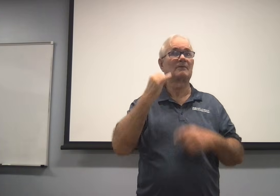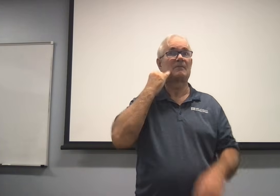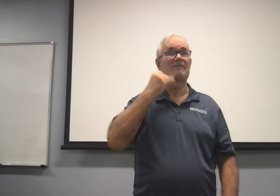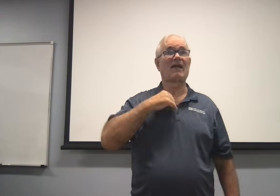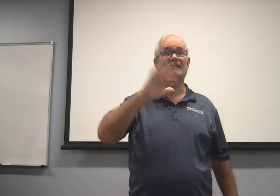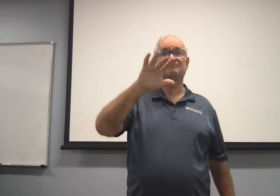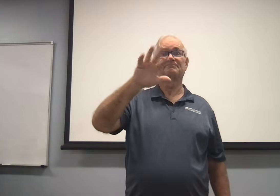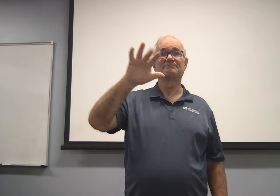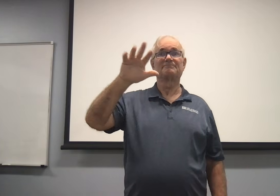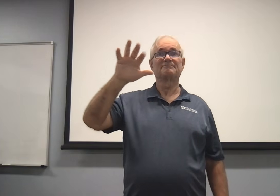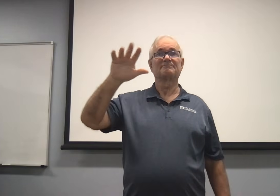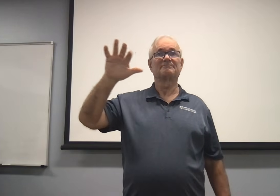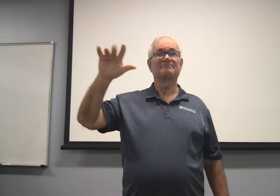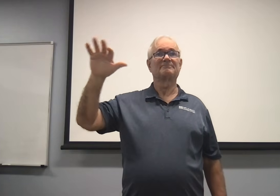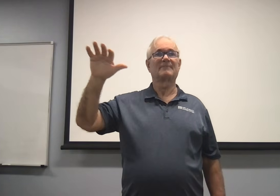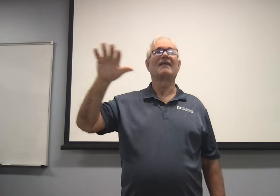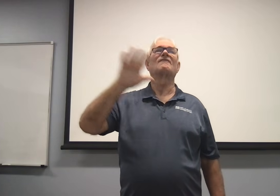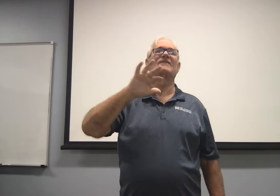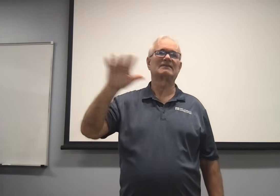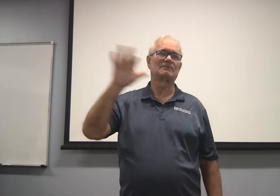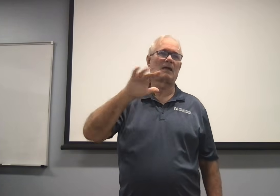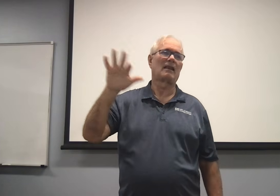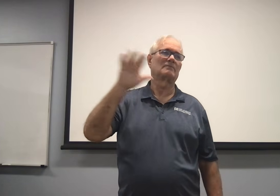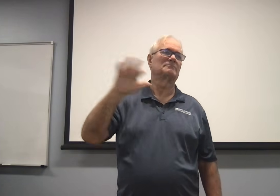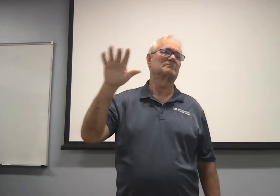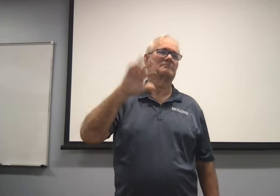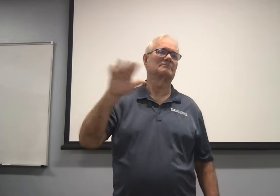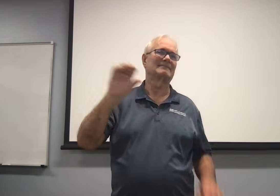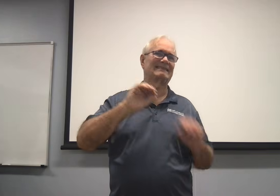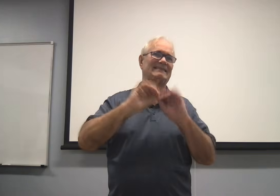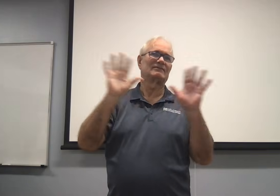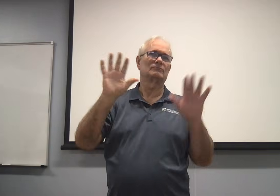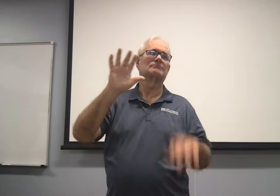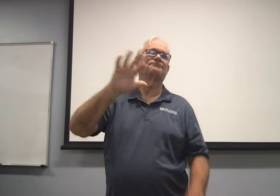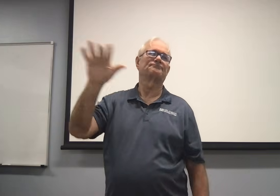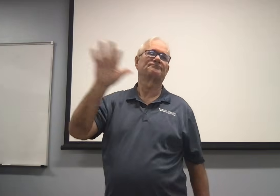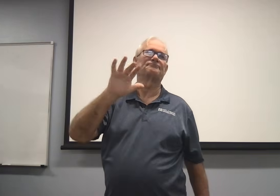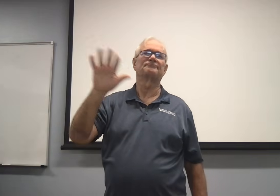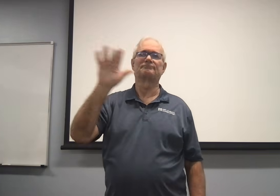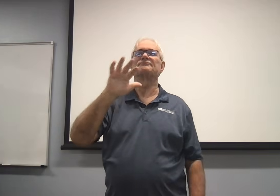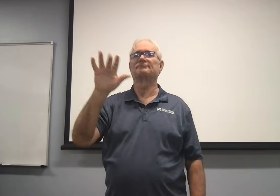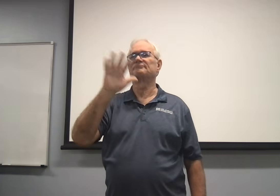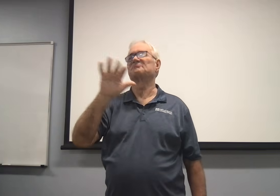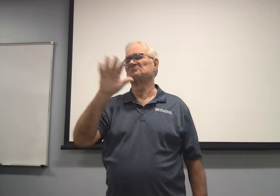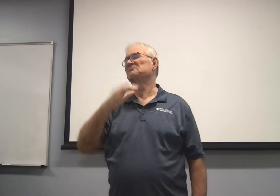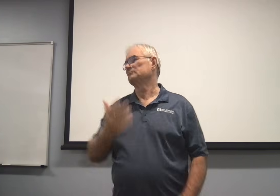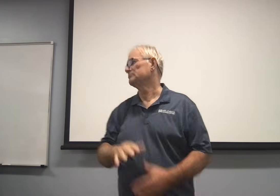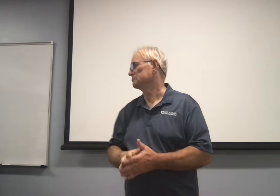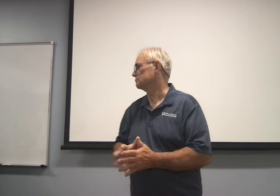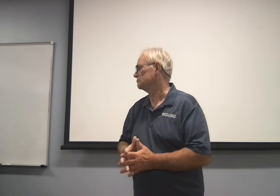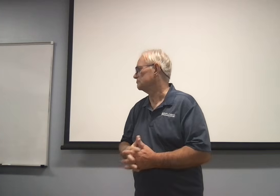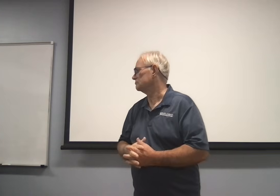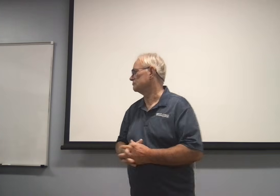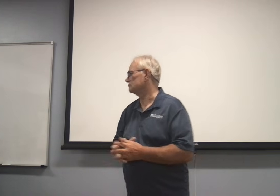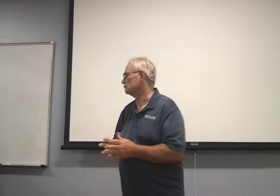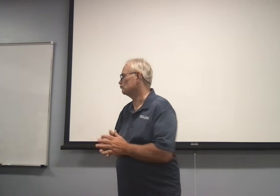of the lexicalized sign that they might be giving whenever they fingerspell. Like fingerspell or fingerspell. That way it's a little bit more